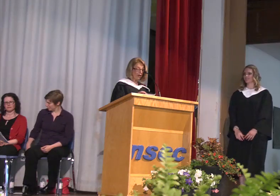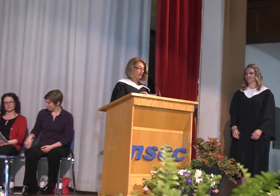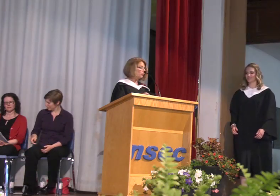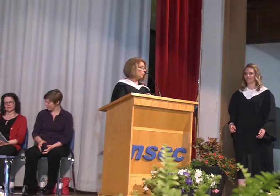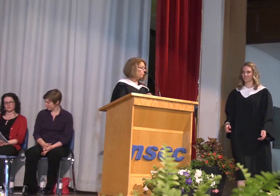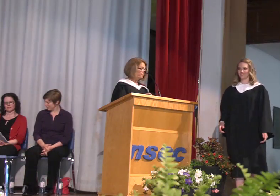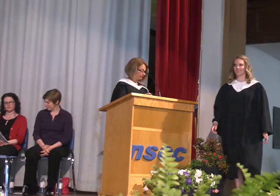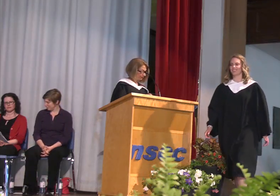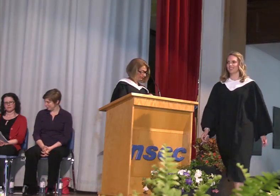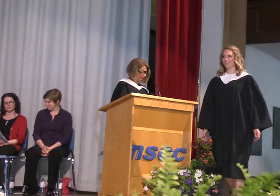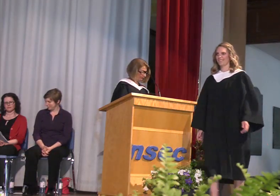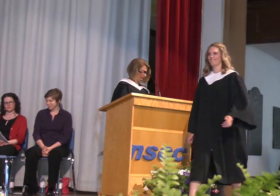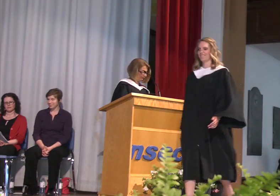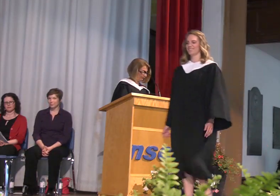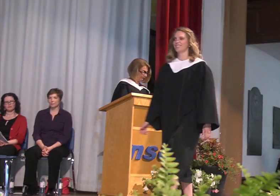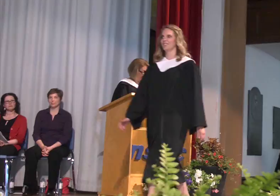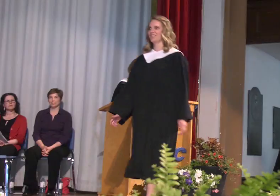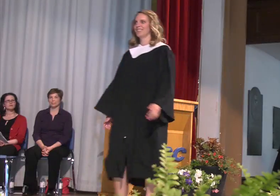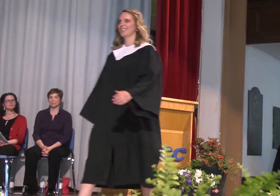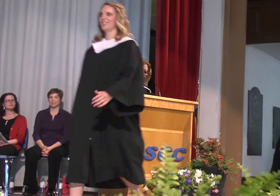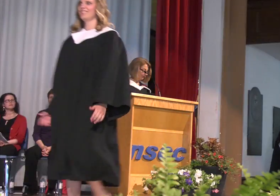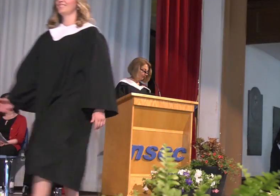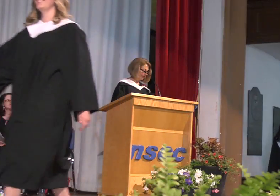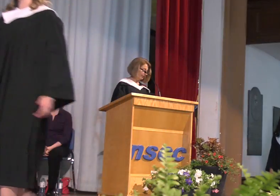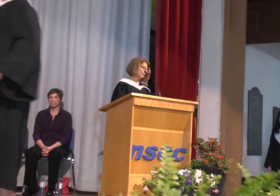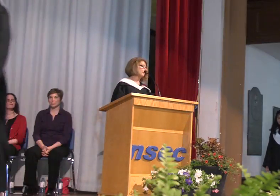Jordan Van Ostrom.